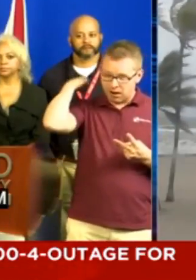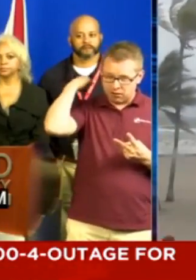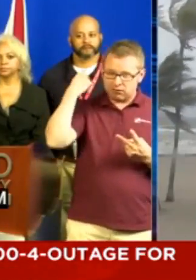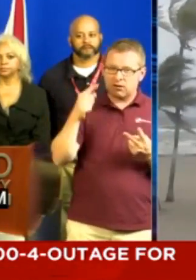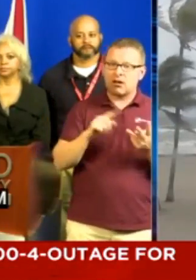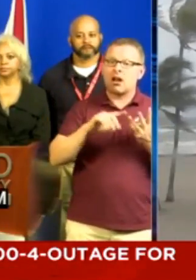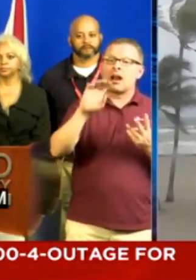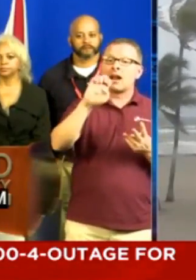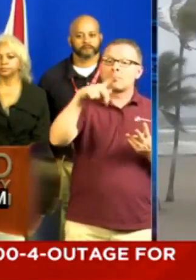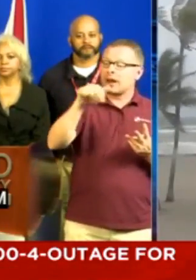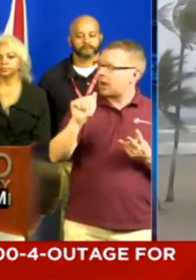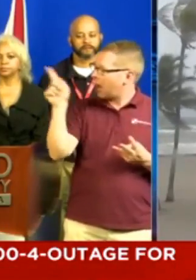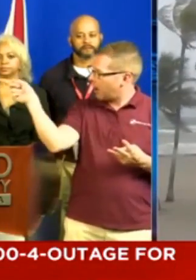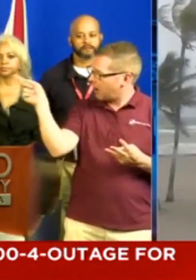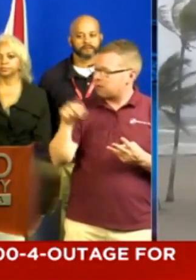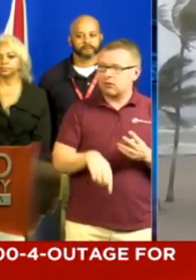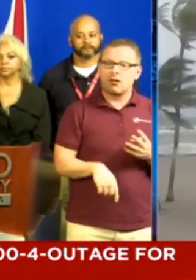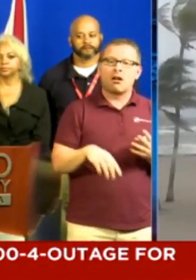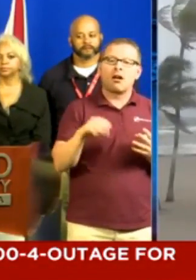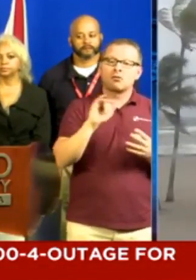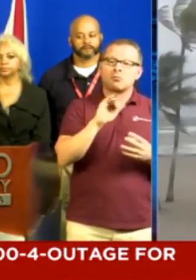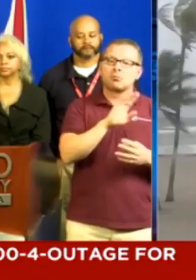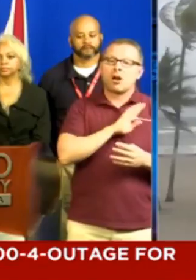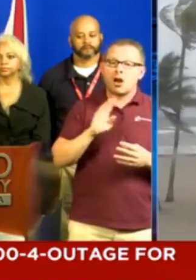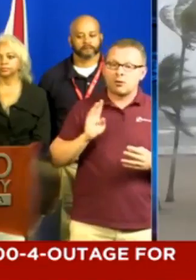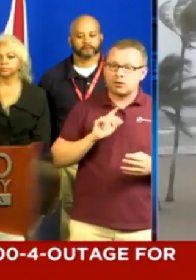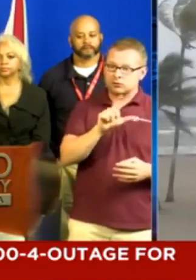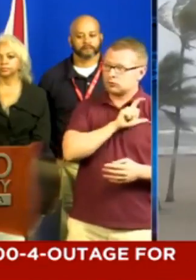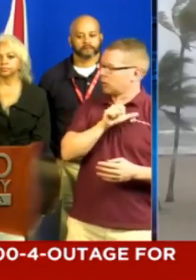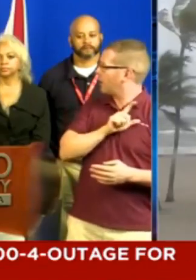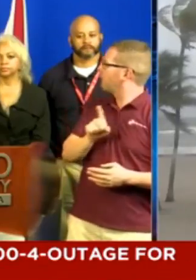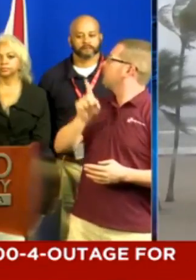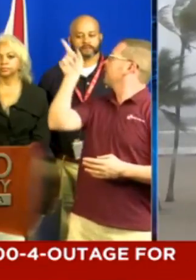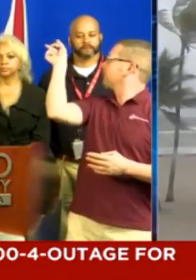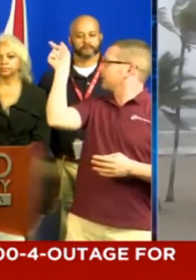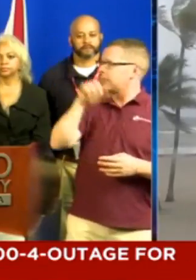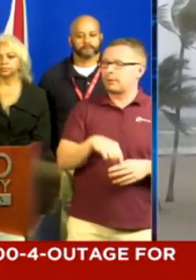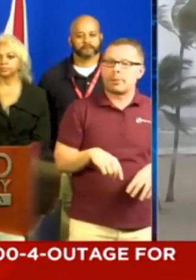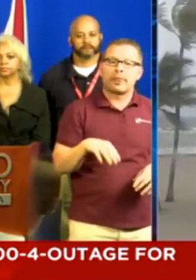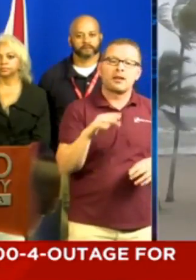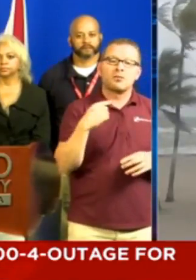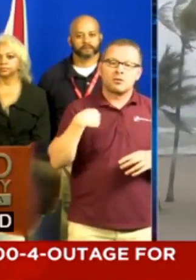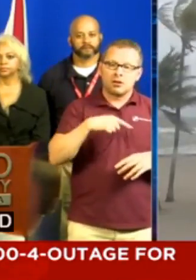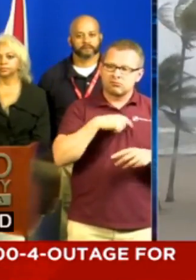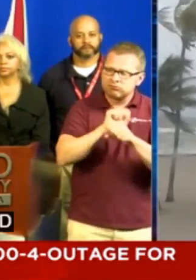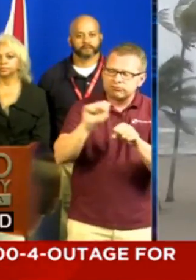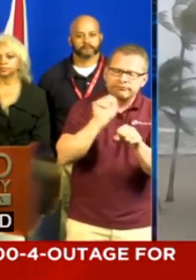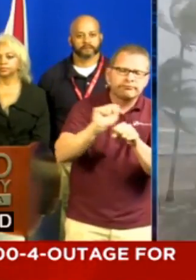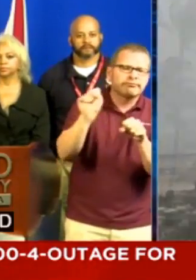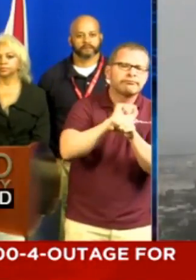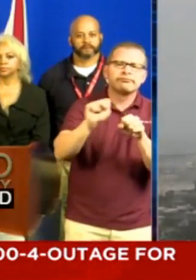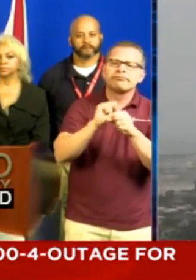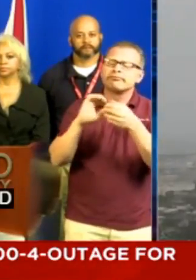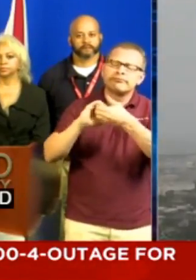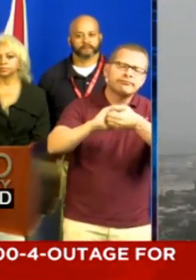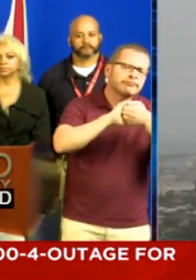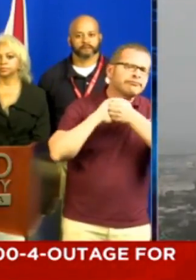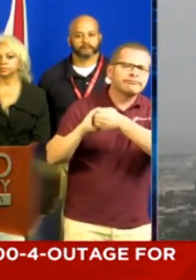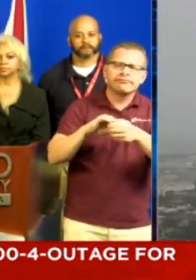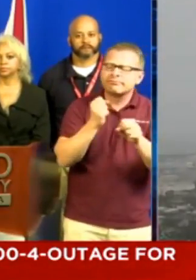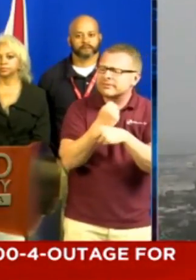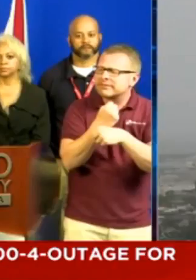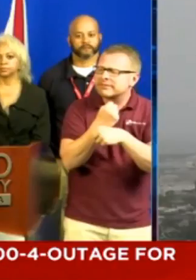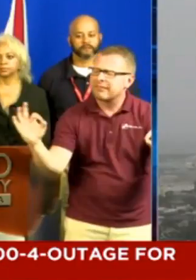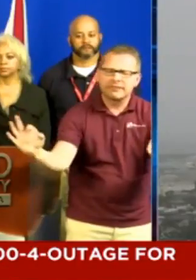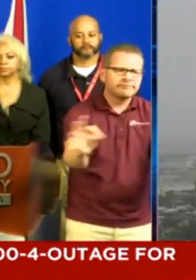as the Broward Sheriff. We are working together very hard to ensure the safety of the Broward residents. At this time, I'm